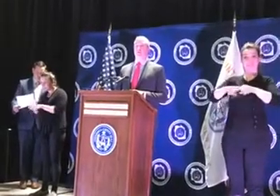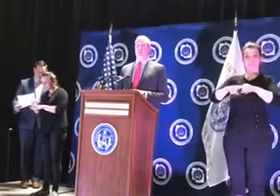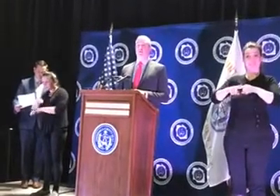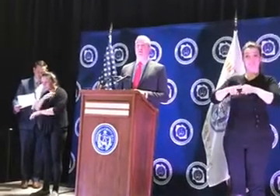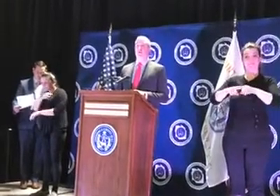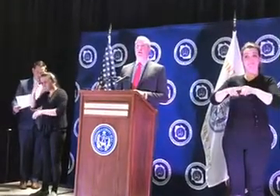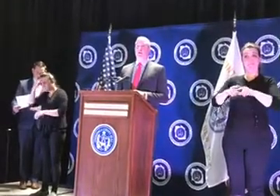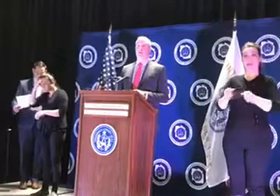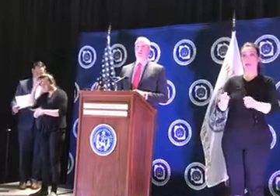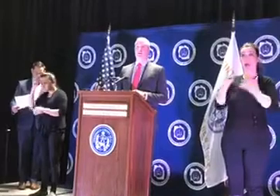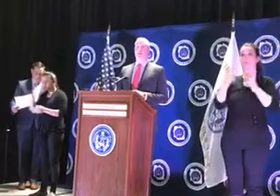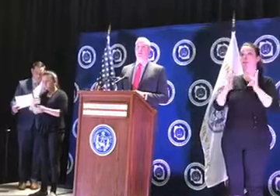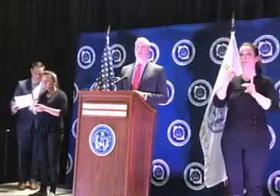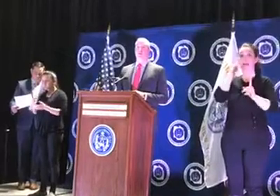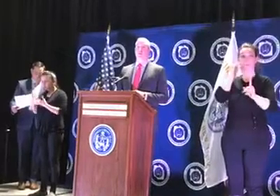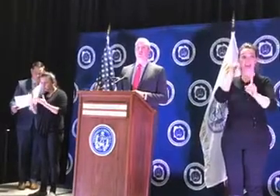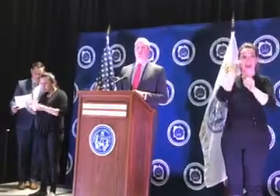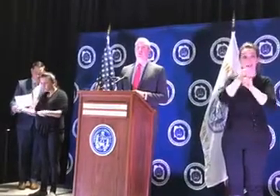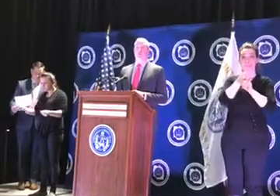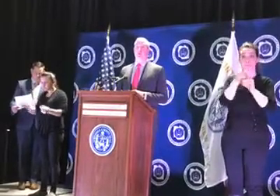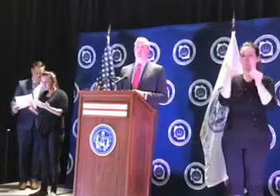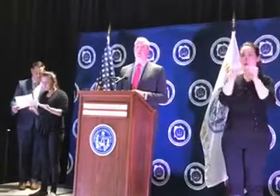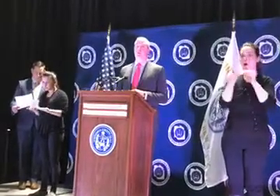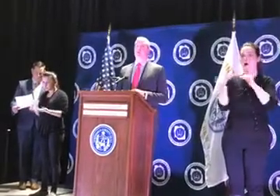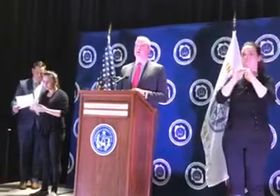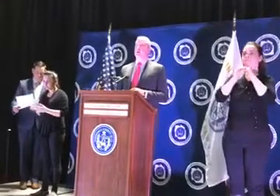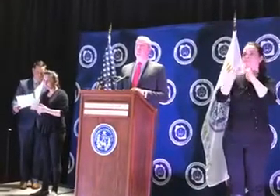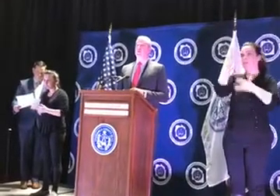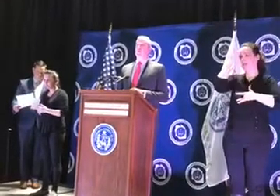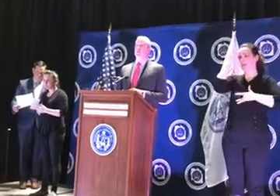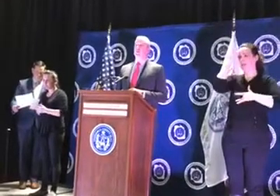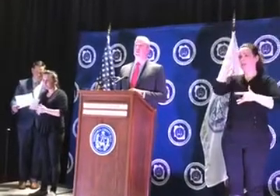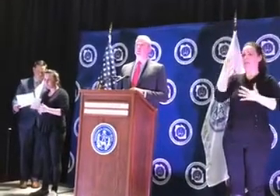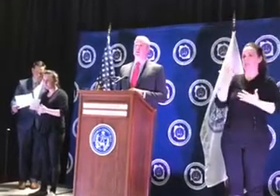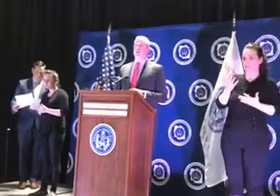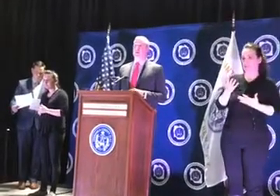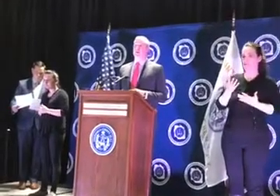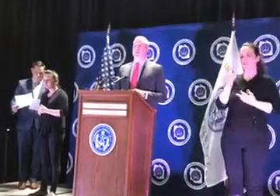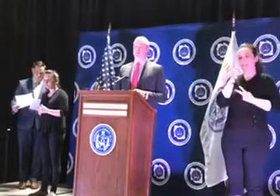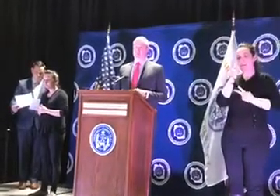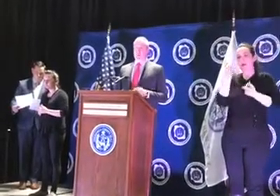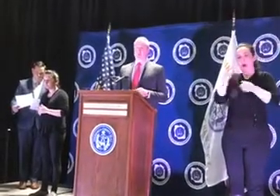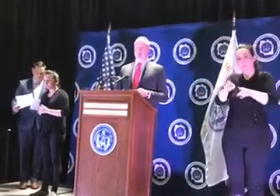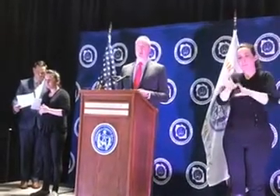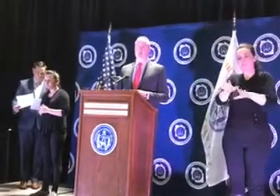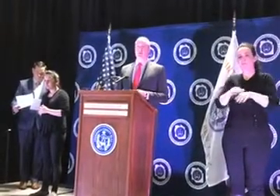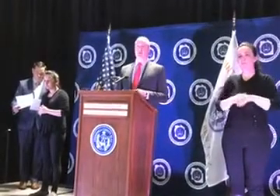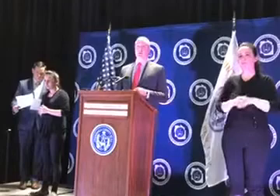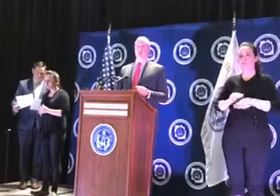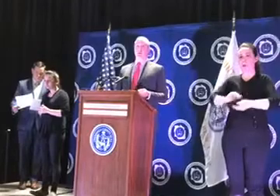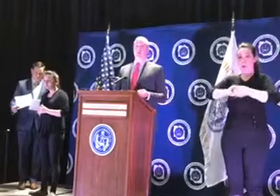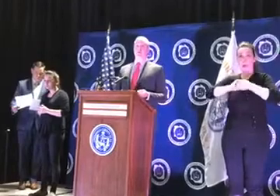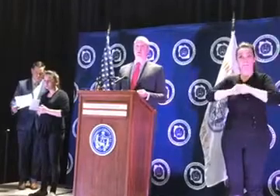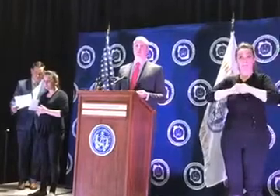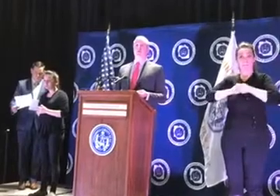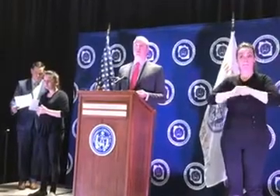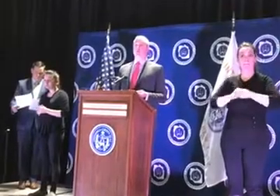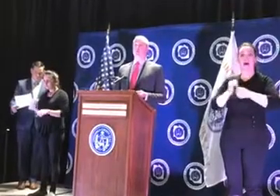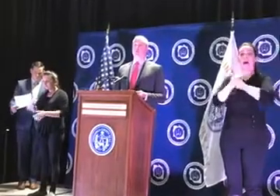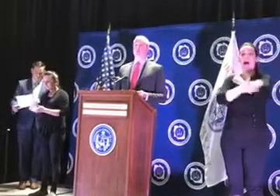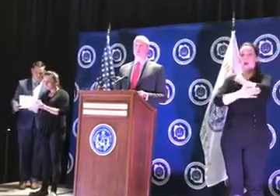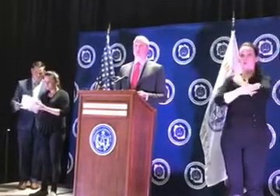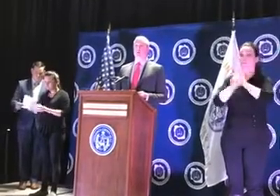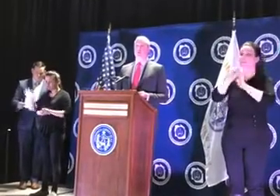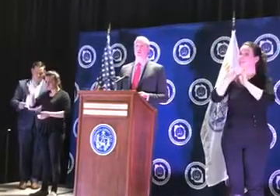can change. I can tell you that we're working with the county and we're working with the state diligently to try and increase